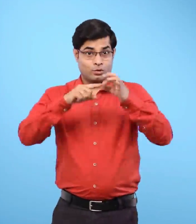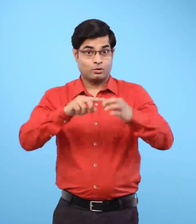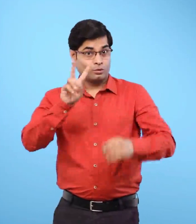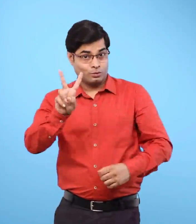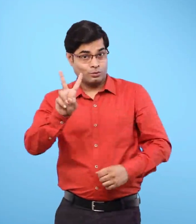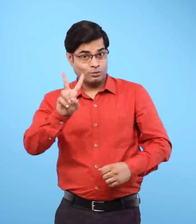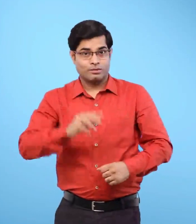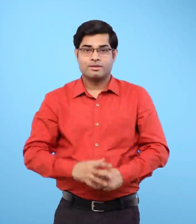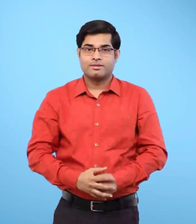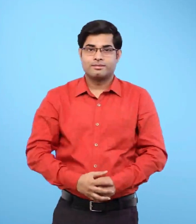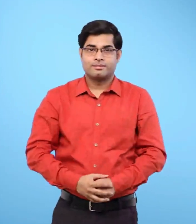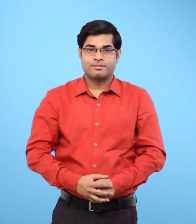Question 2.